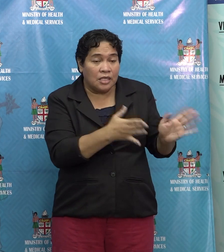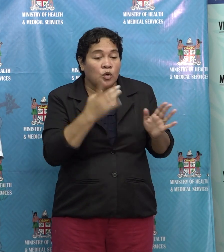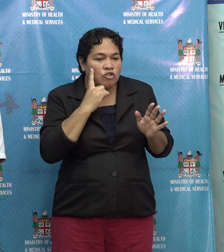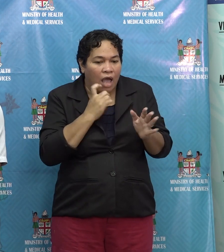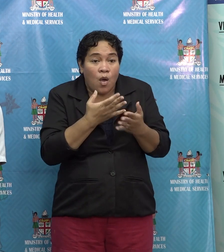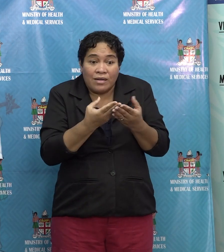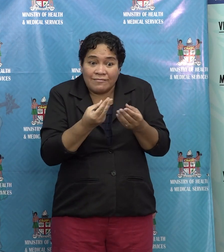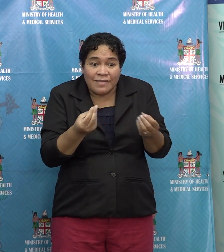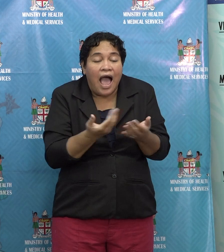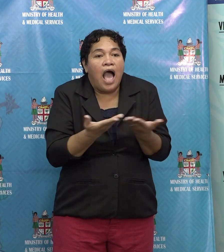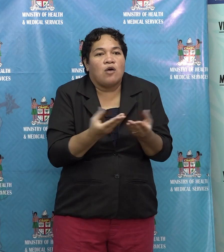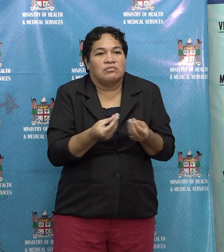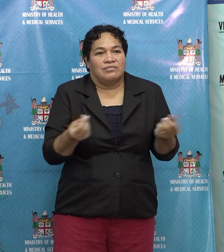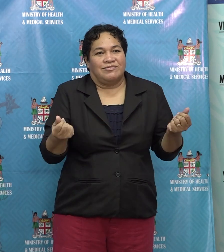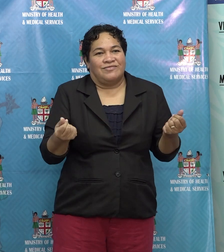incur.